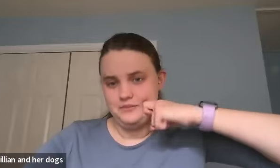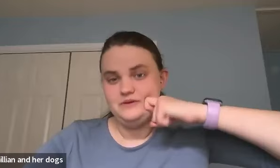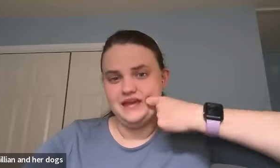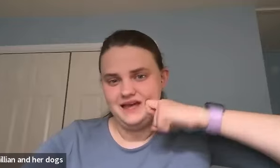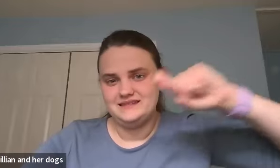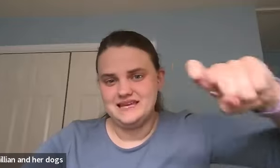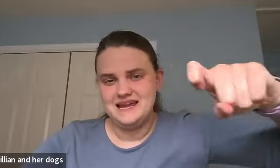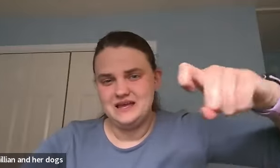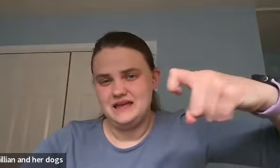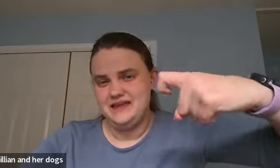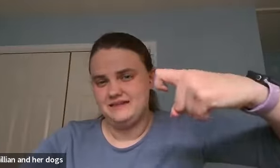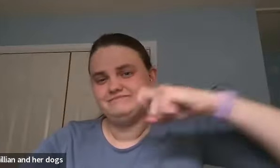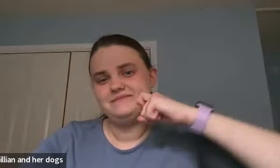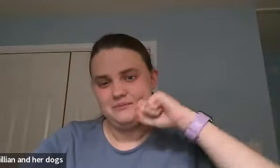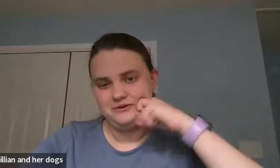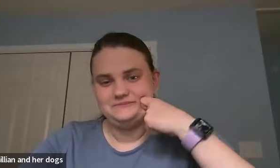Apple, yeah, it's that, yeah, apple.